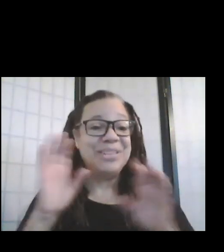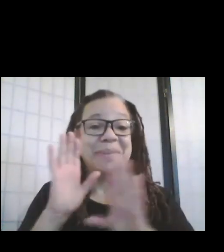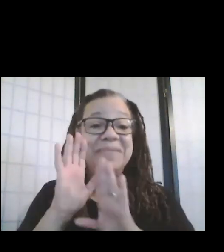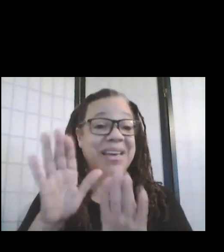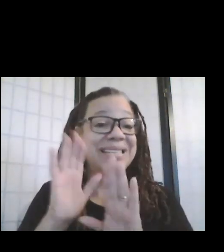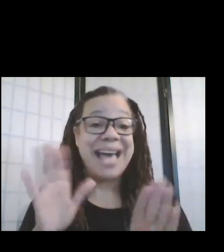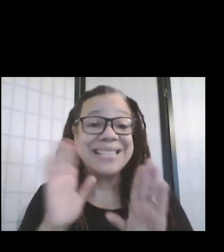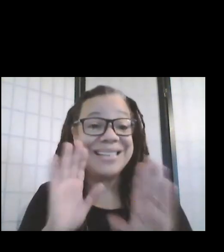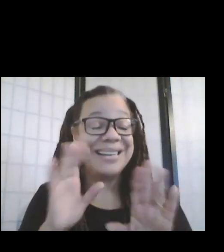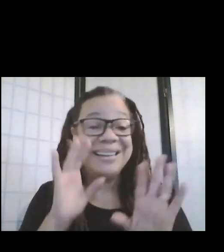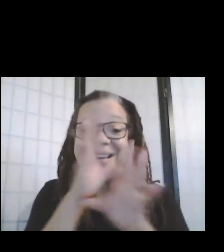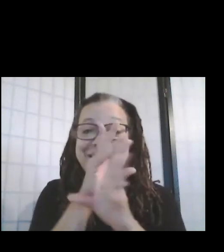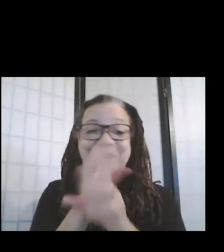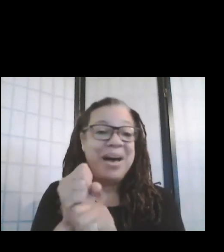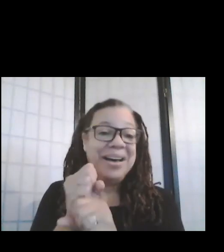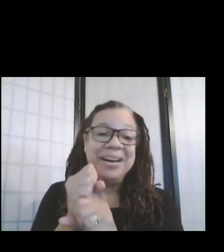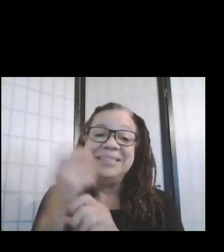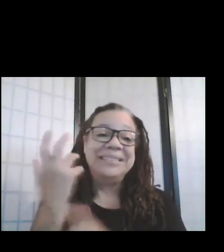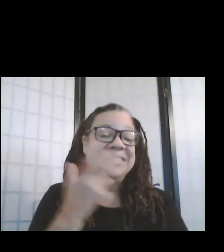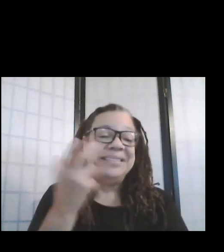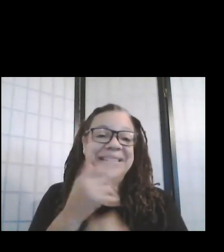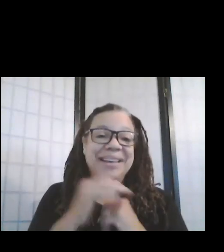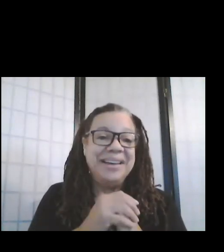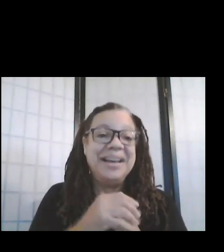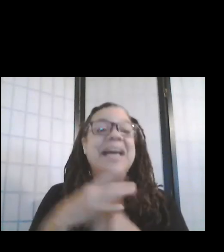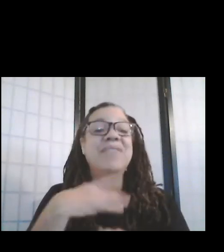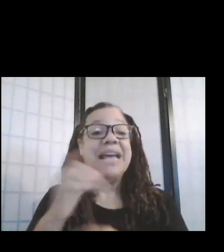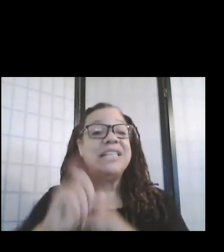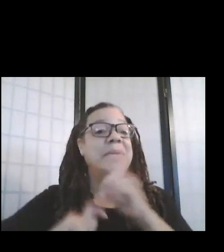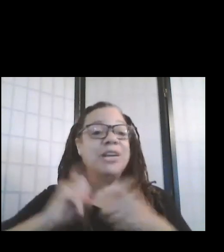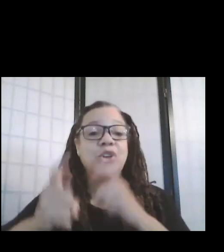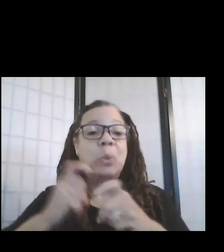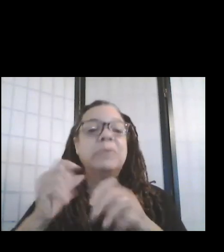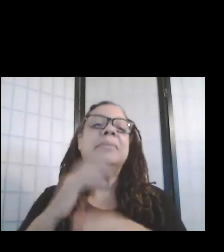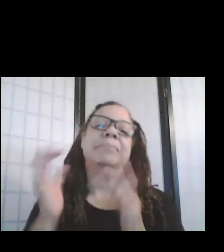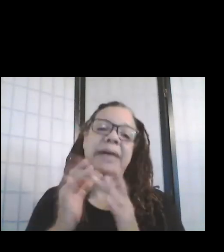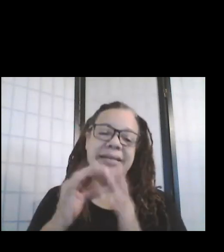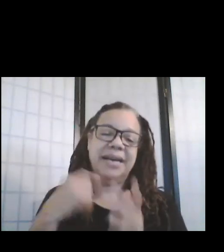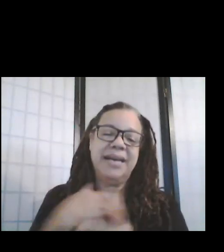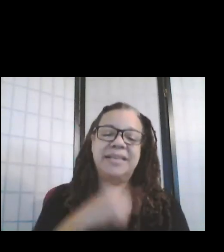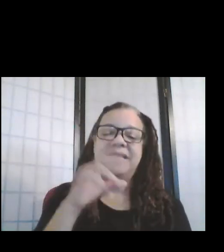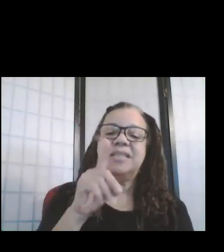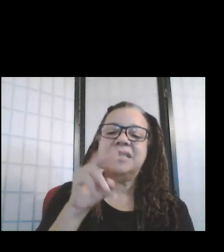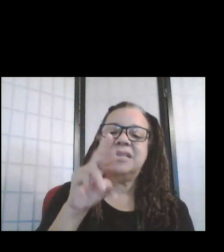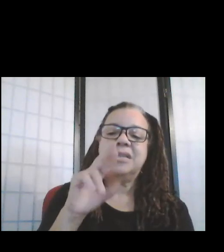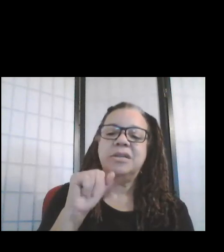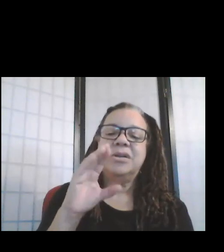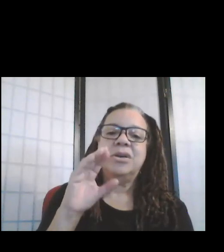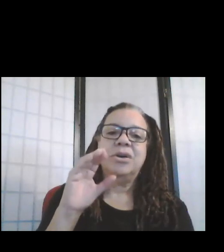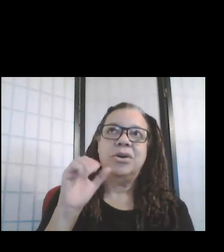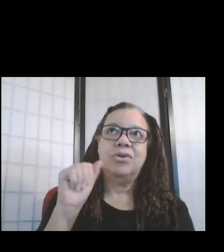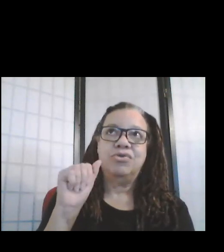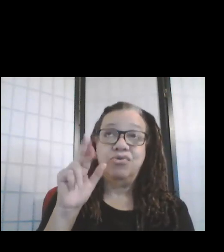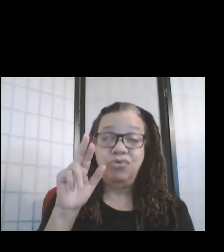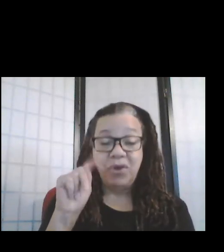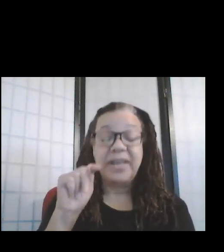God, I haven't tried. If you'd like to be a donor, please contact us at draycottarts@gmail.com or visit us